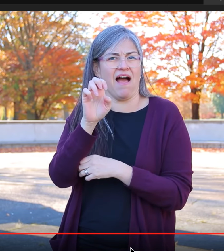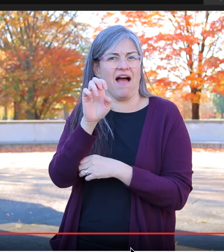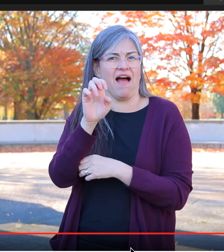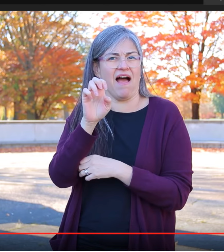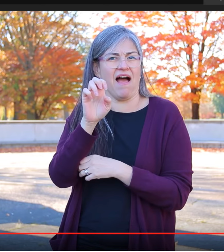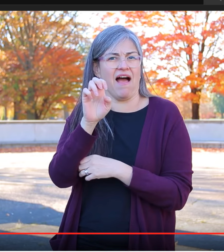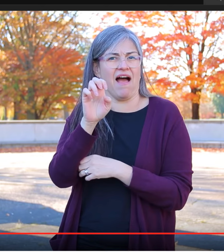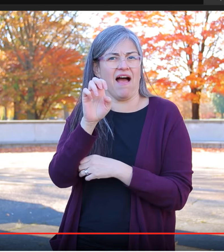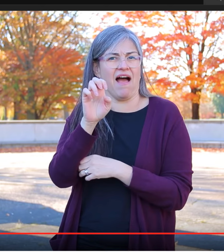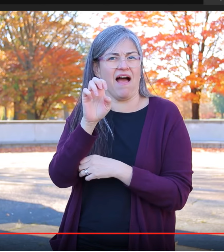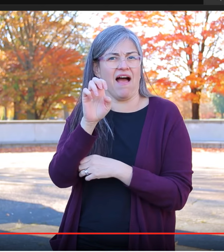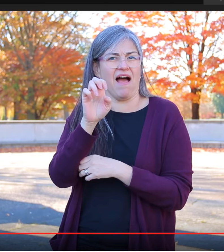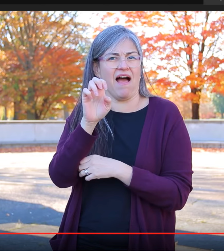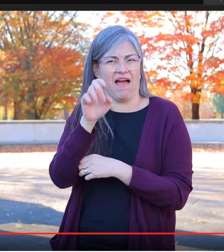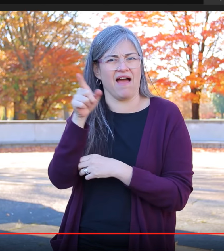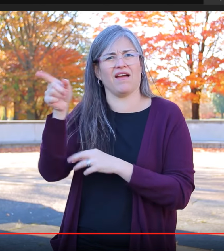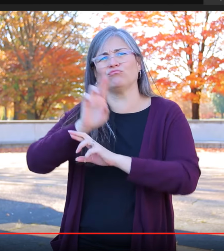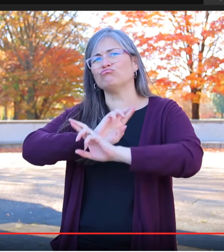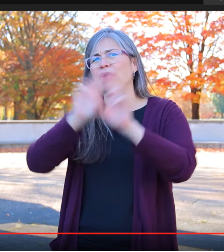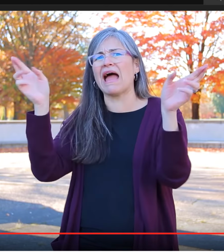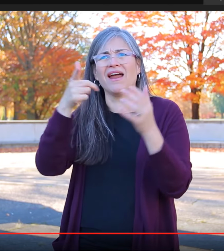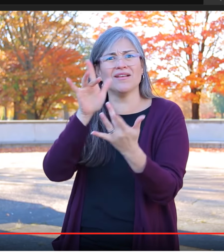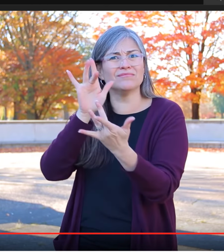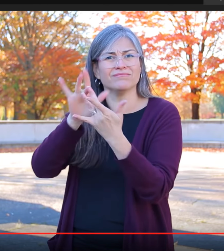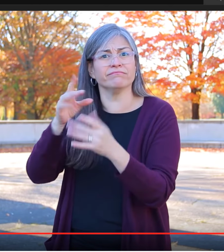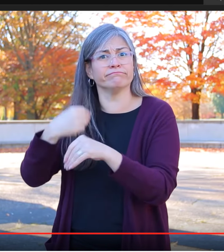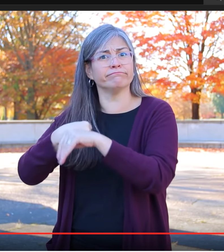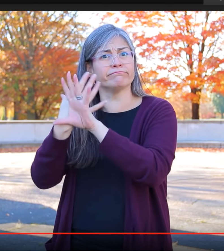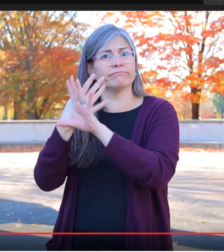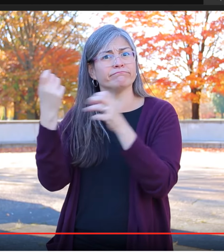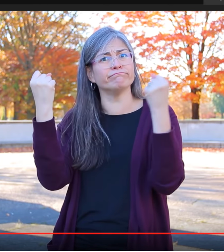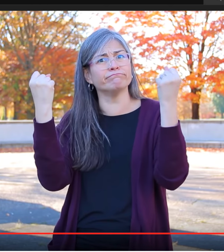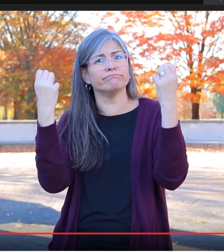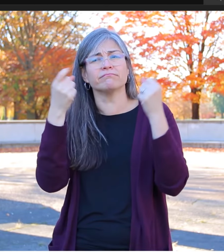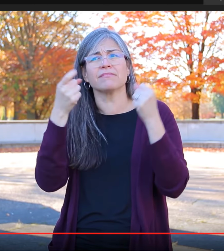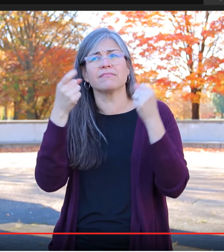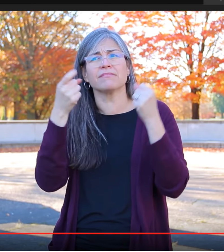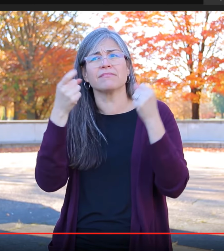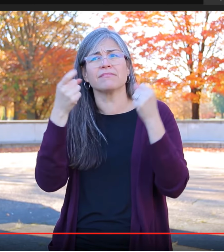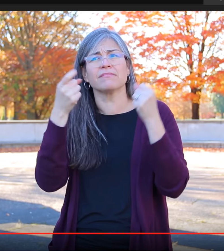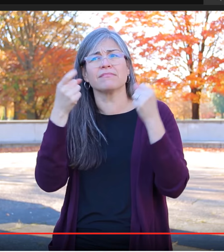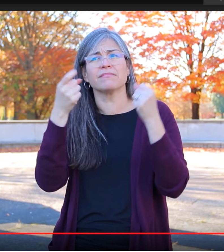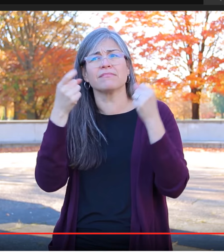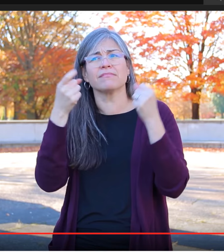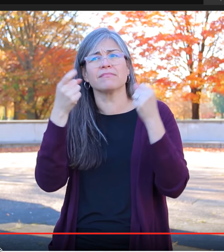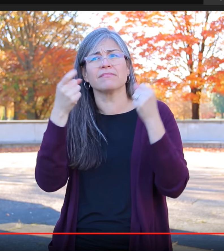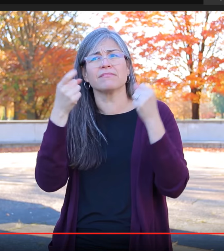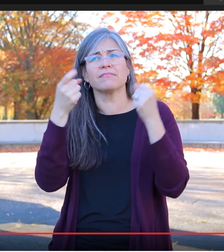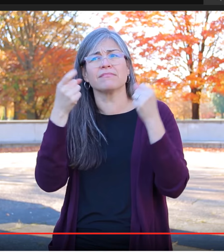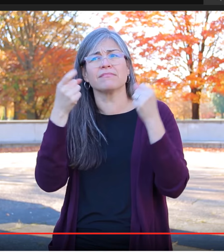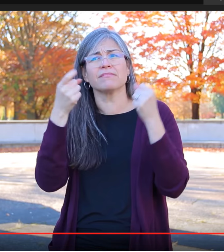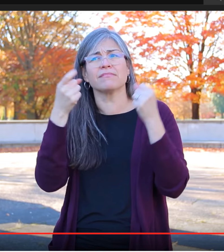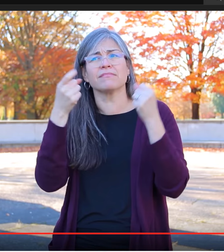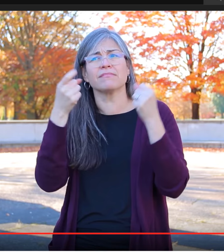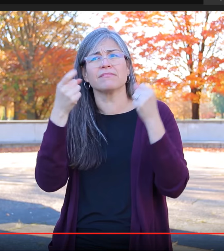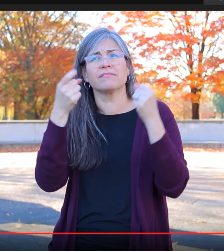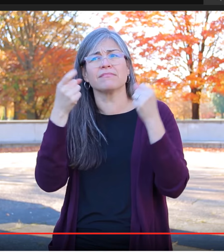contact the ASL Vote Hotline. Their ready contact video sign. So they are sitting there ready to answer